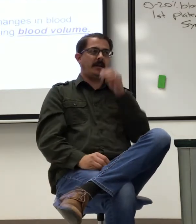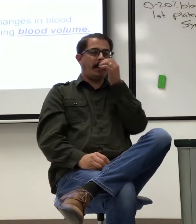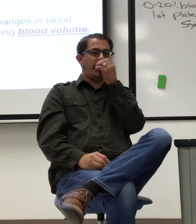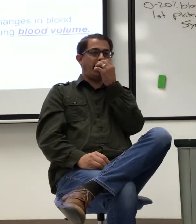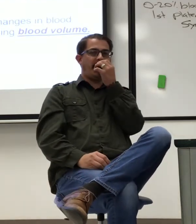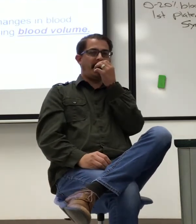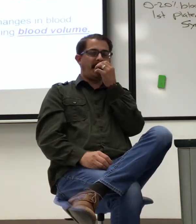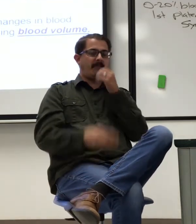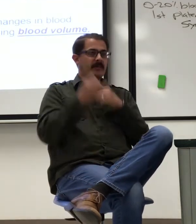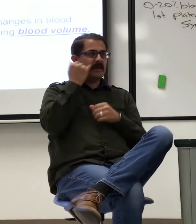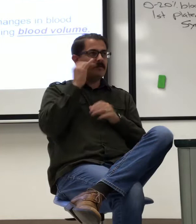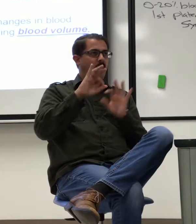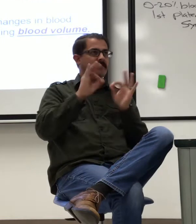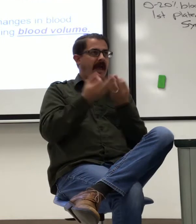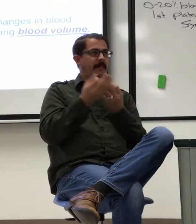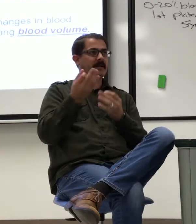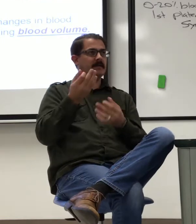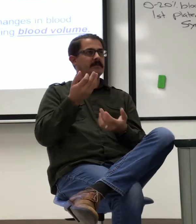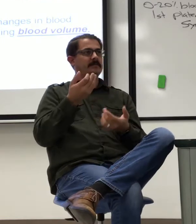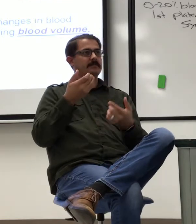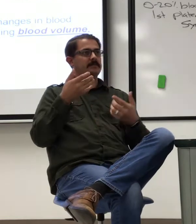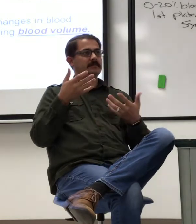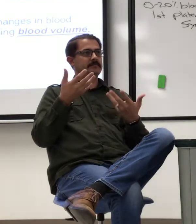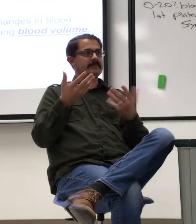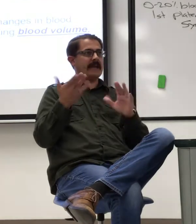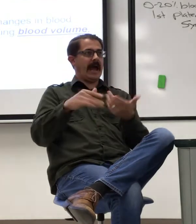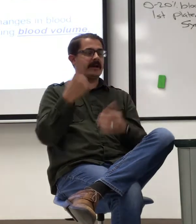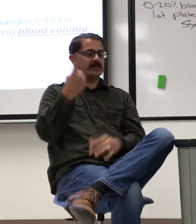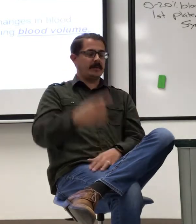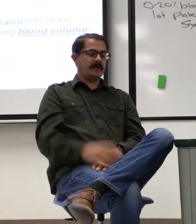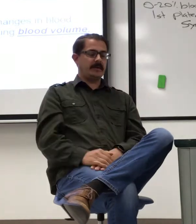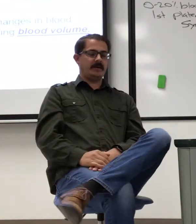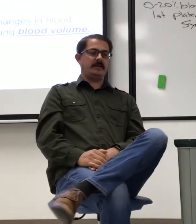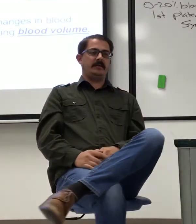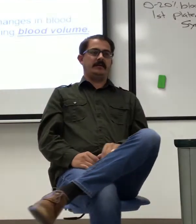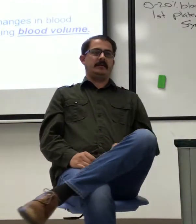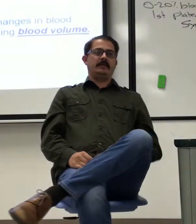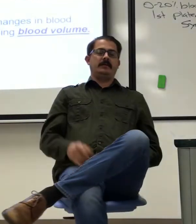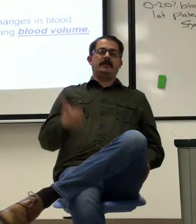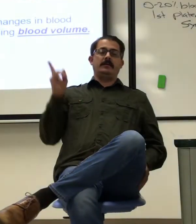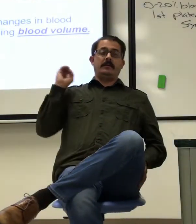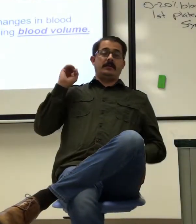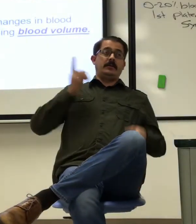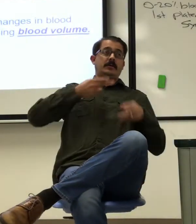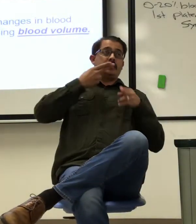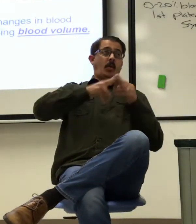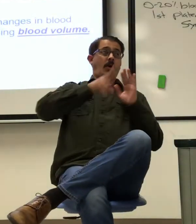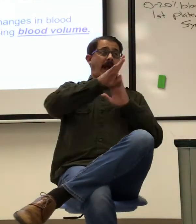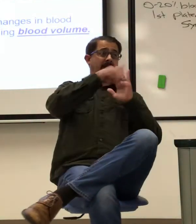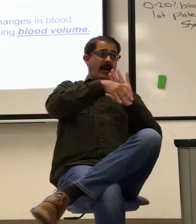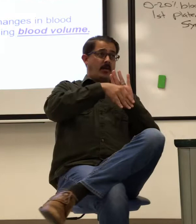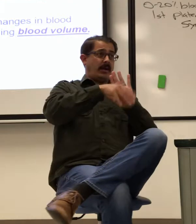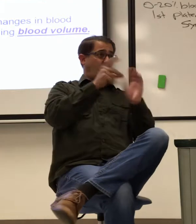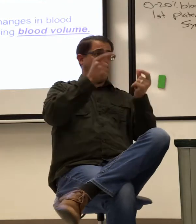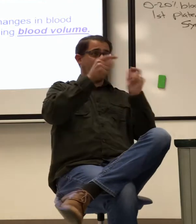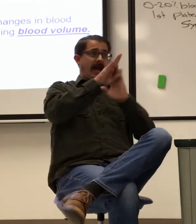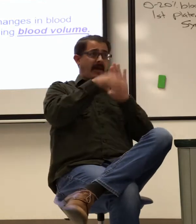stresses? Okay, the slide I just showed you, which was that, long or short? Sure, half an hour. That's real